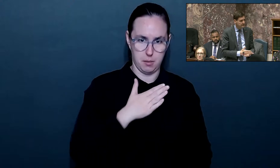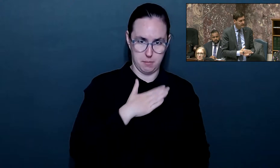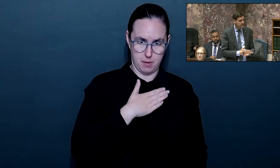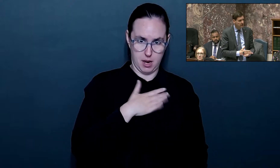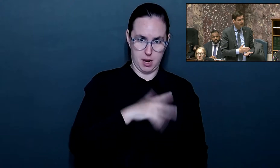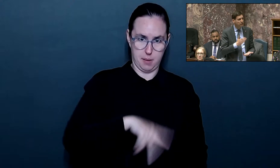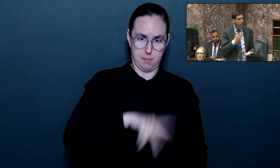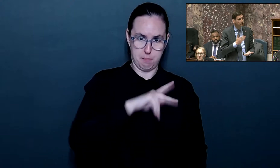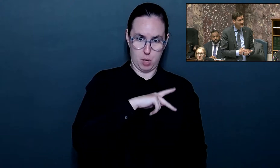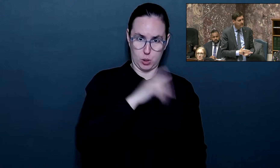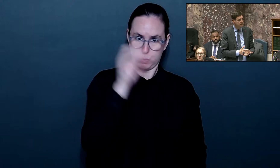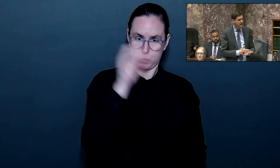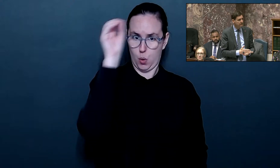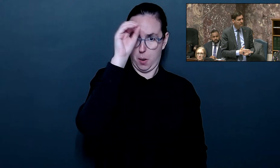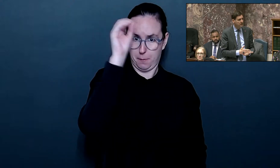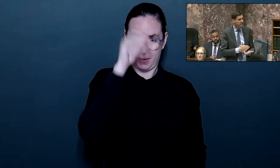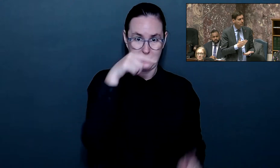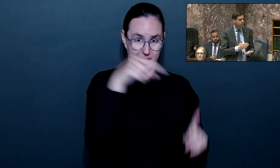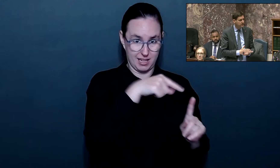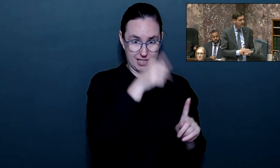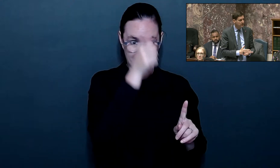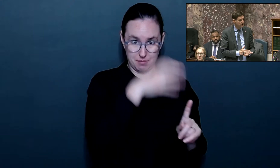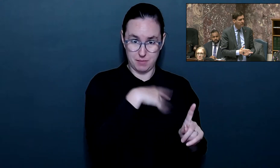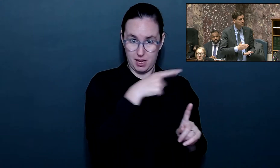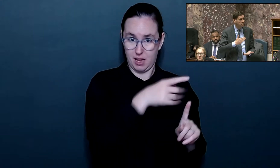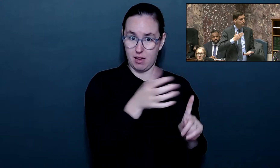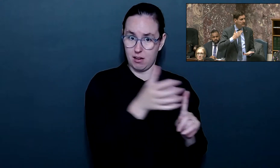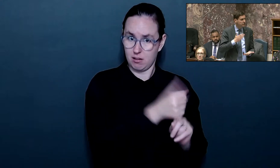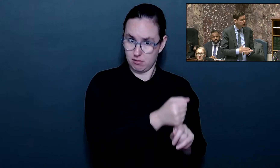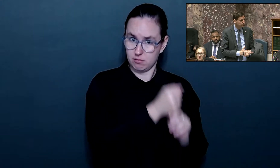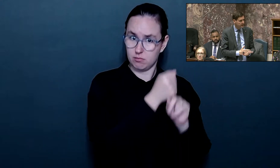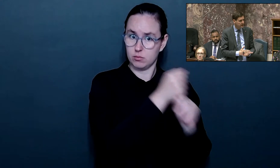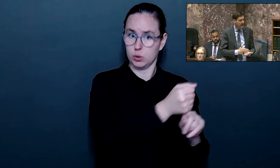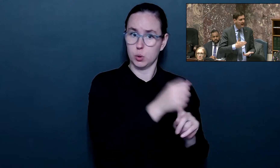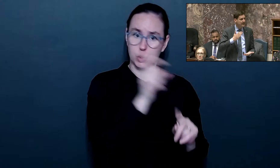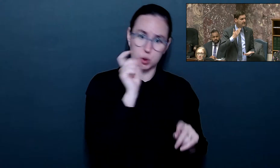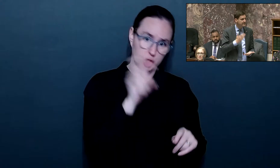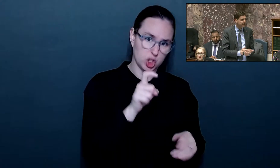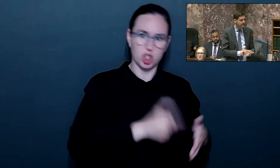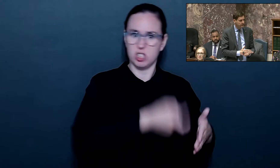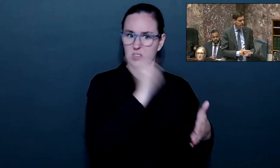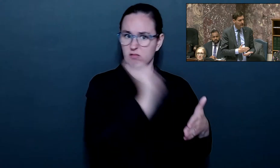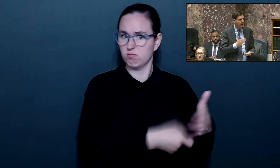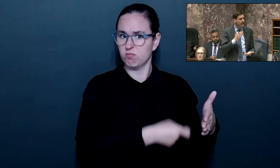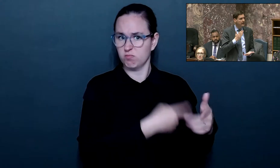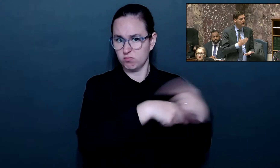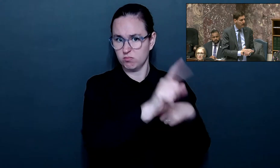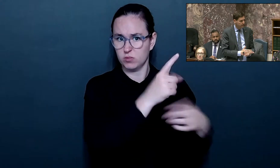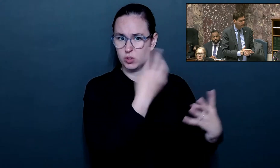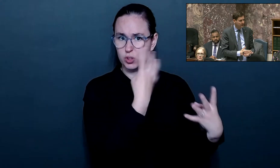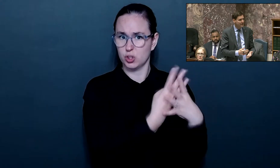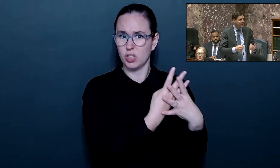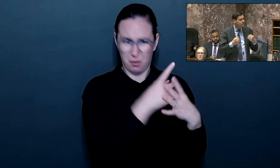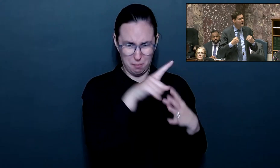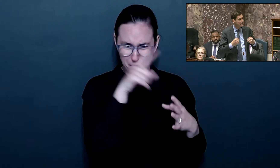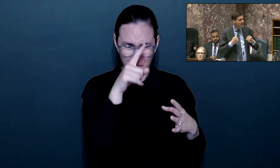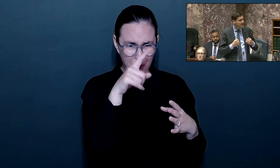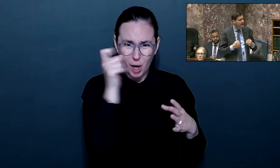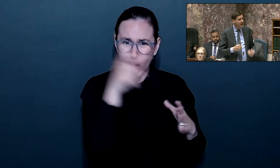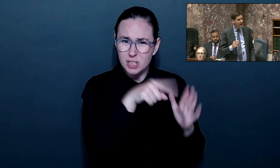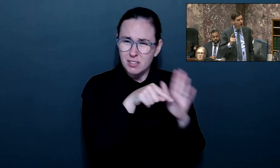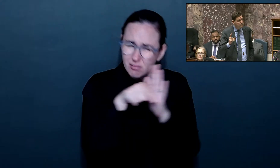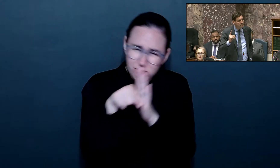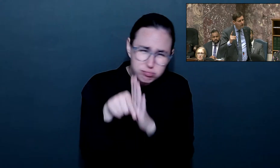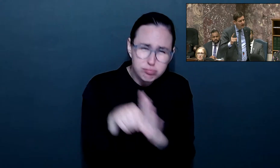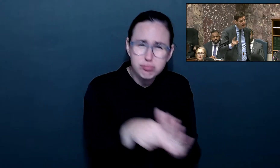be sentenced for the rest of his life to prison for murdering children and seniors and others. That's my